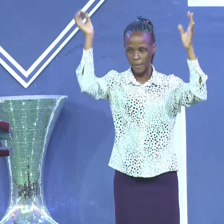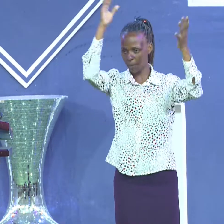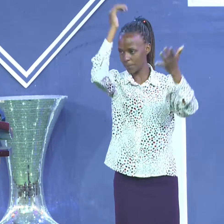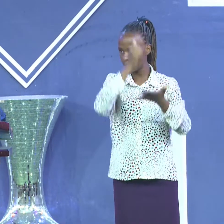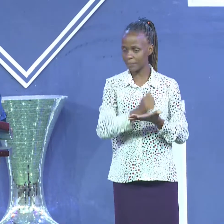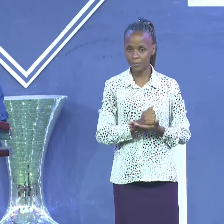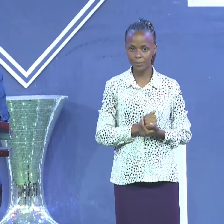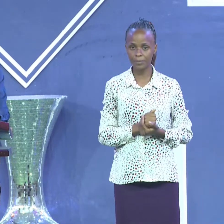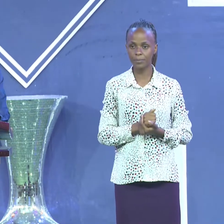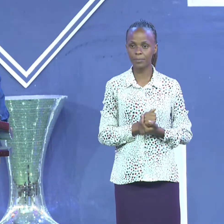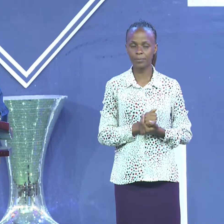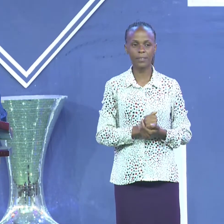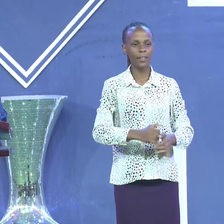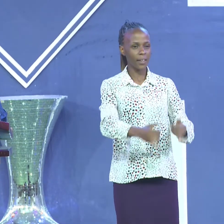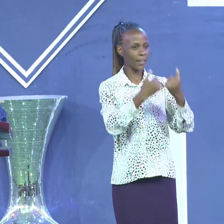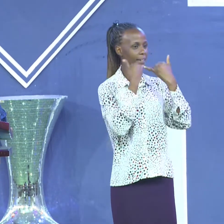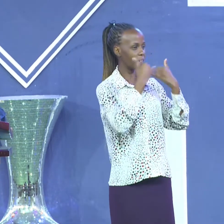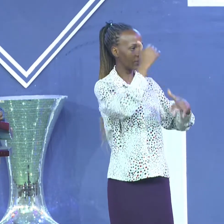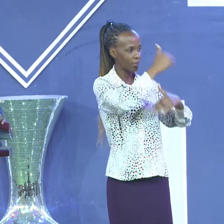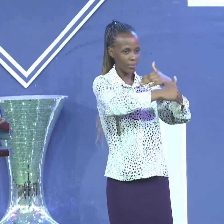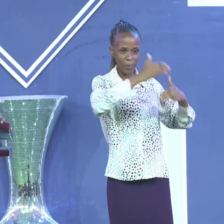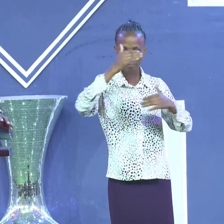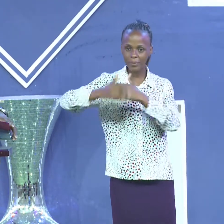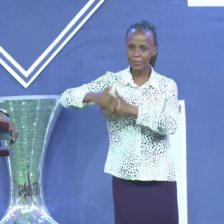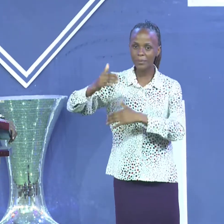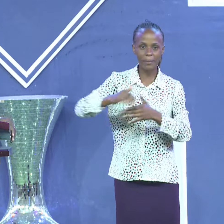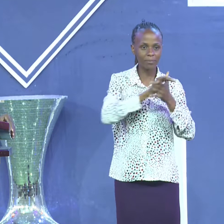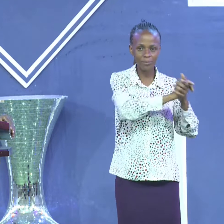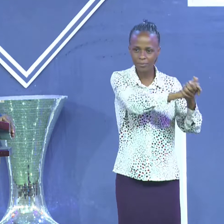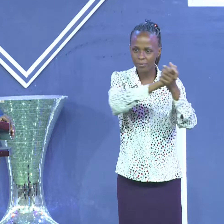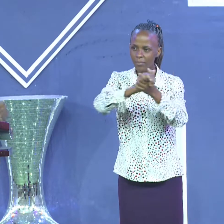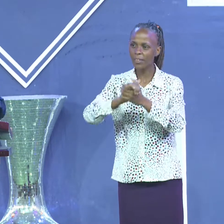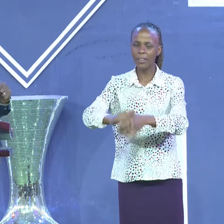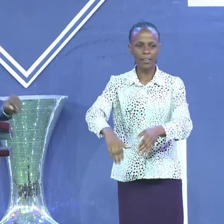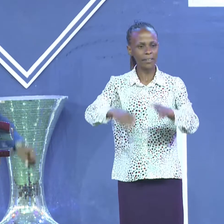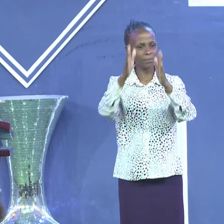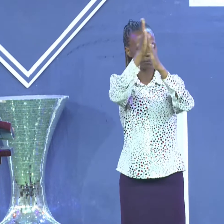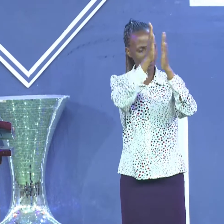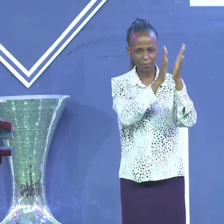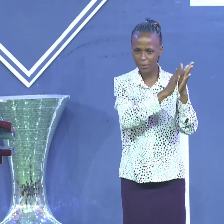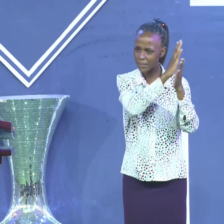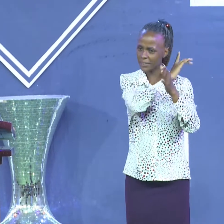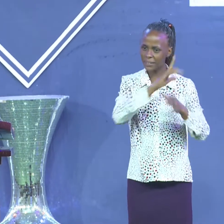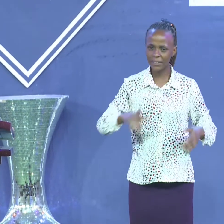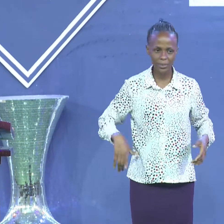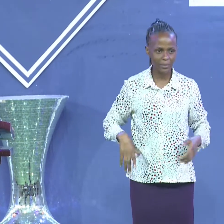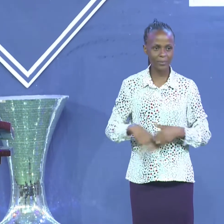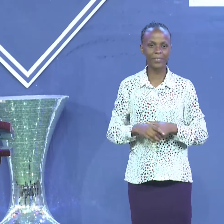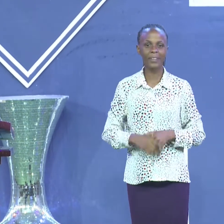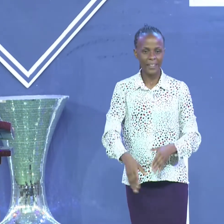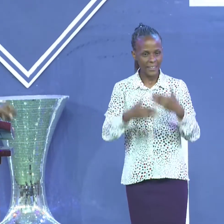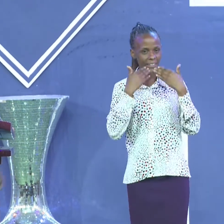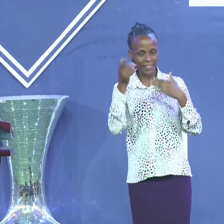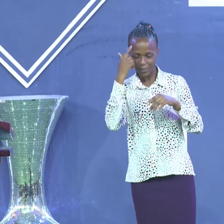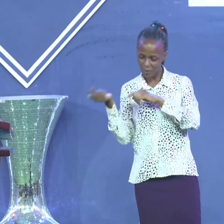Hallelujah. Amen. Chukira neighbor umulamuseko. Turn to your neighbor and greet them. Mugambe nti mukama yebaziwe. And tell them praise the Lord. Webale kujja